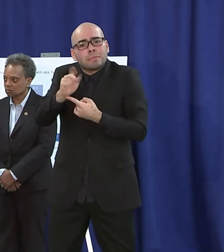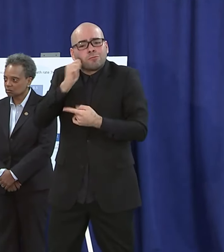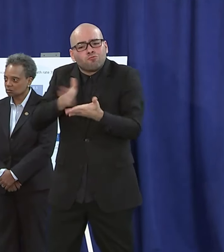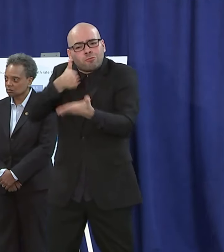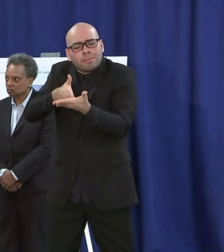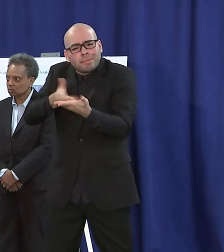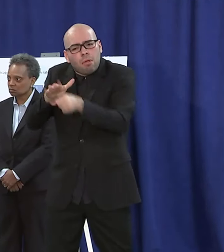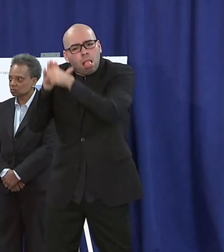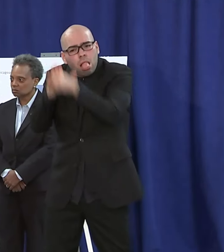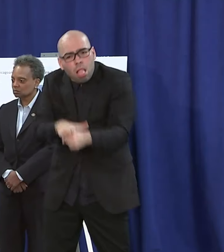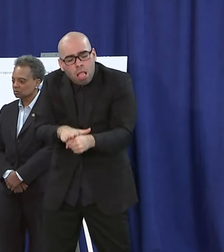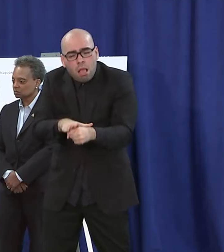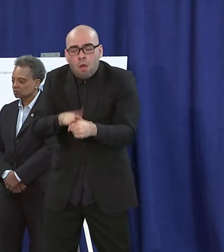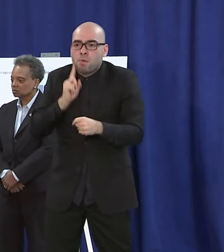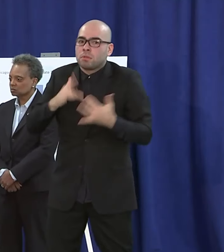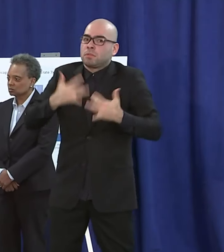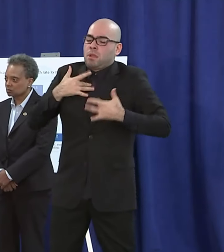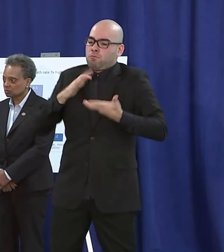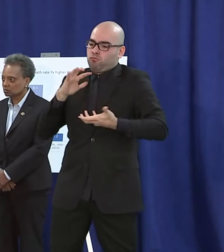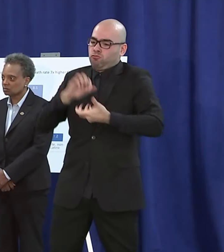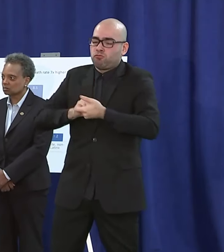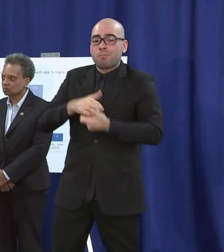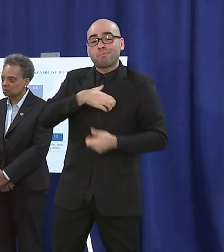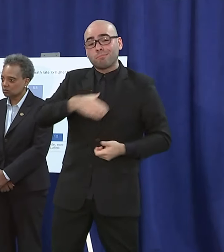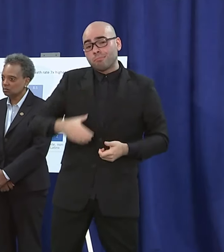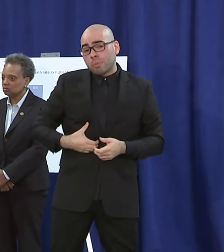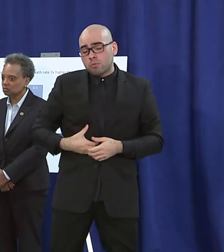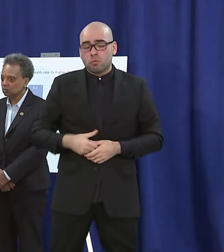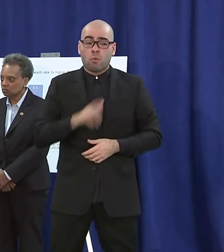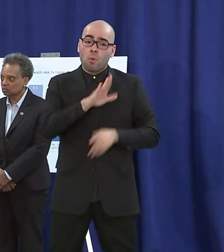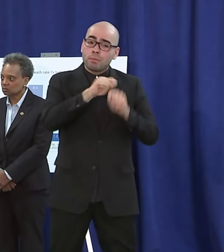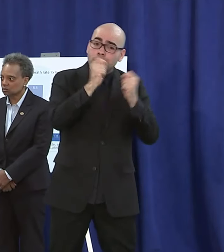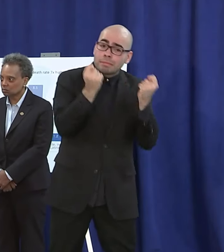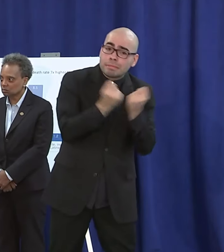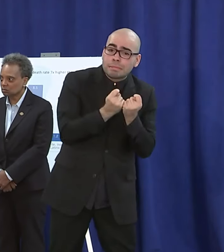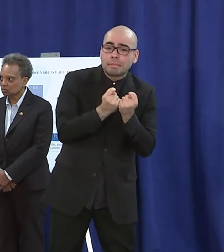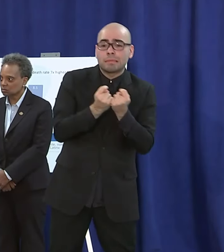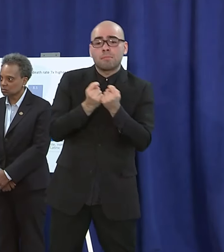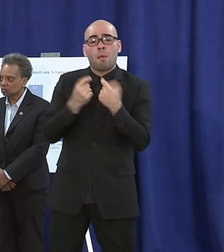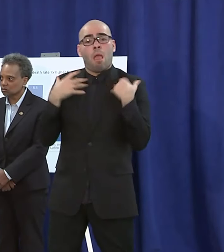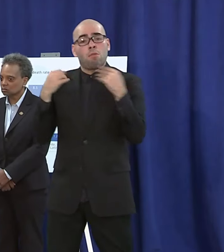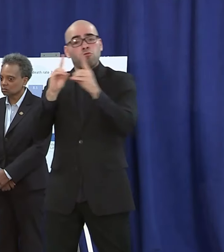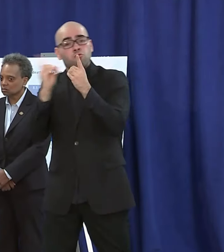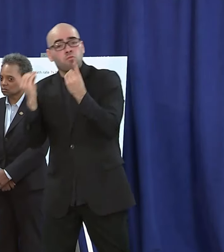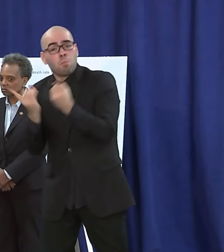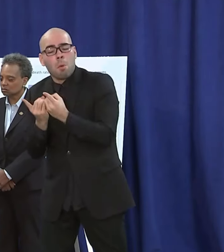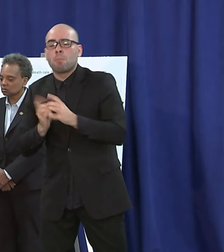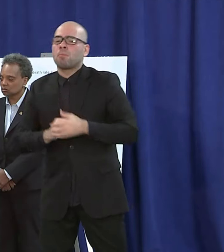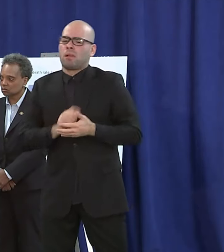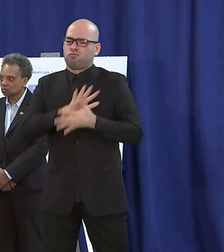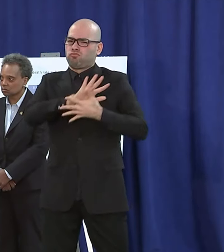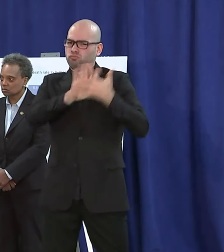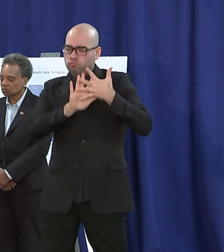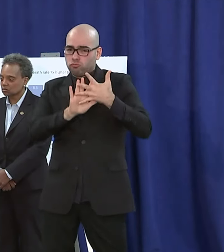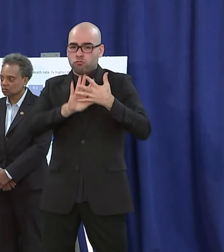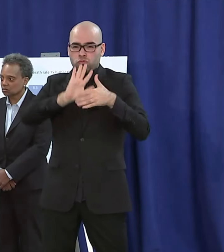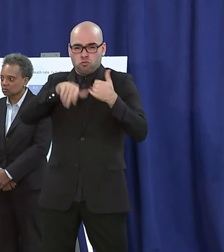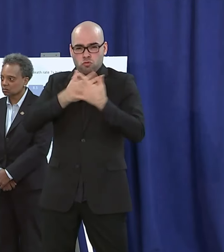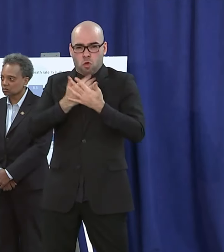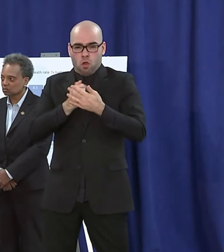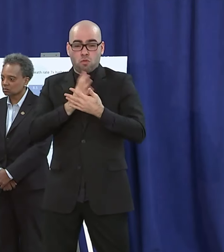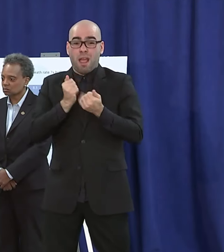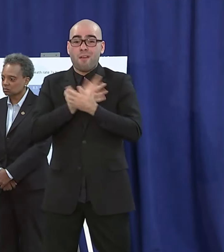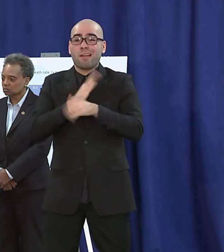work alongside Mayor Lightfoot and her team in public health, as well as others, to rapidly move the needle